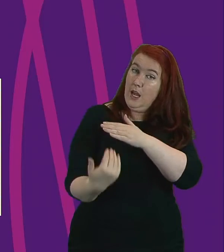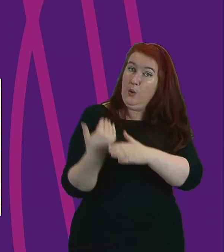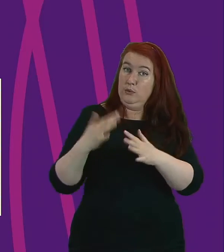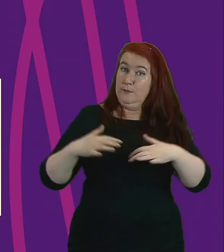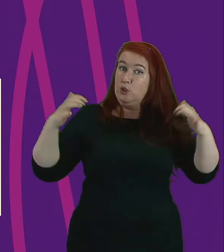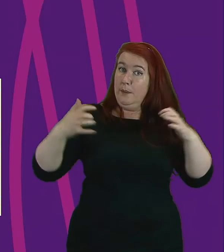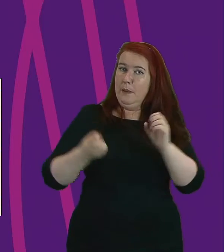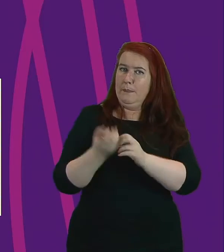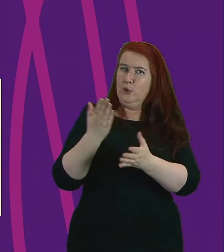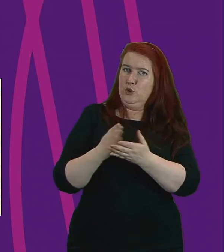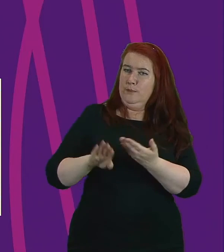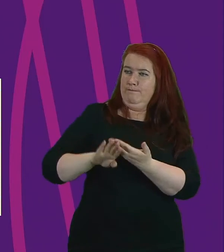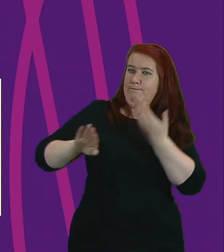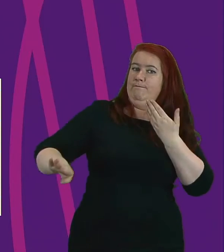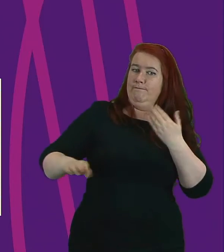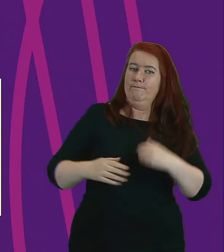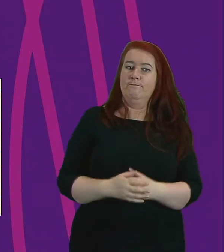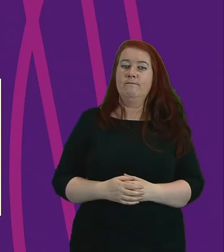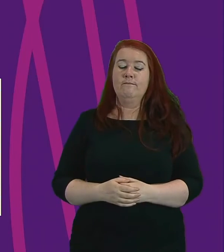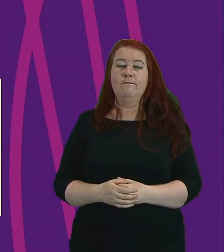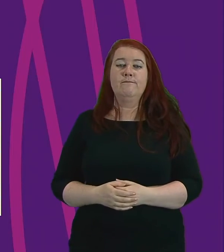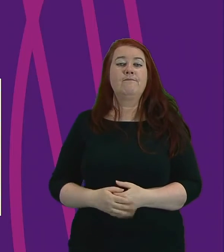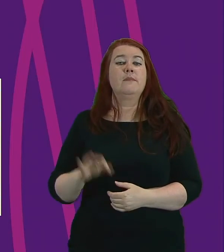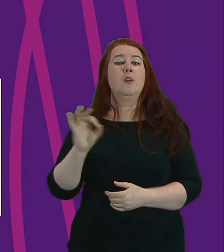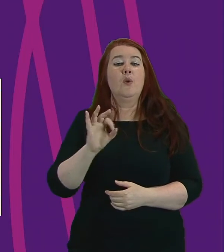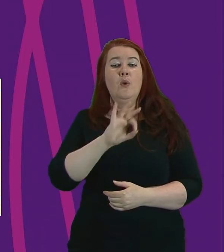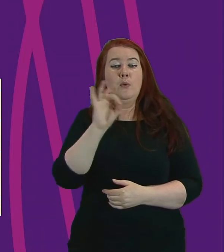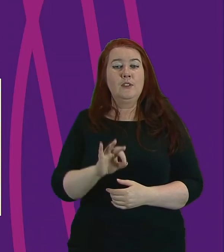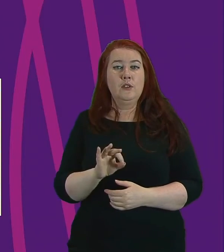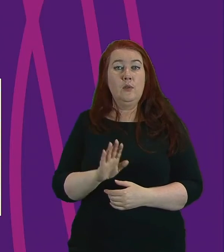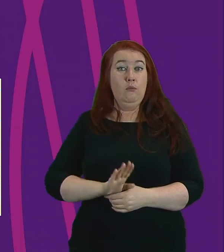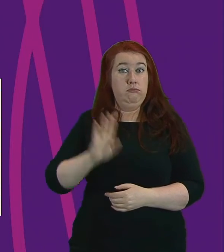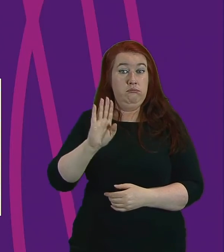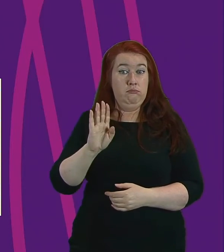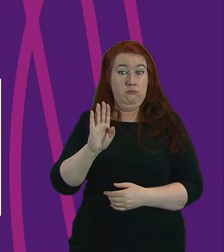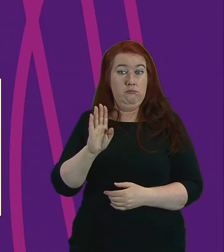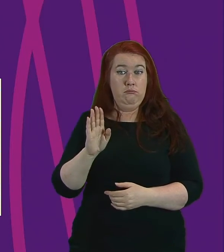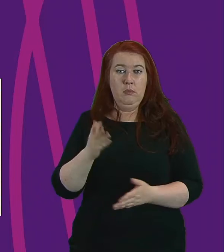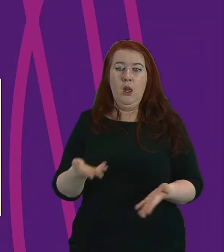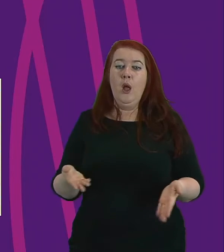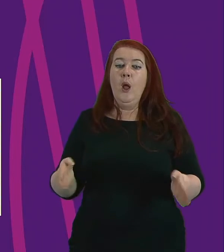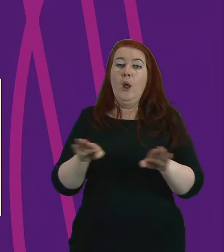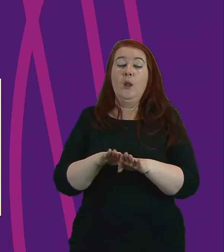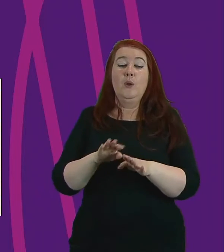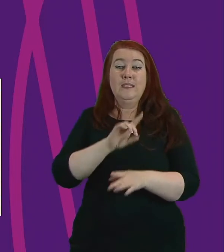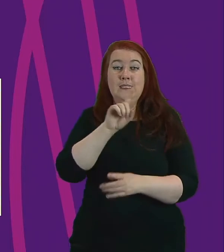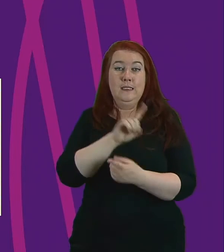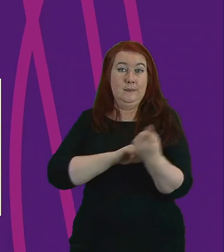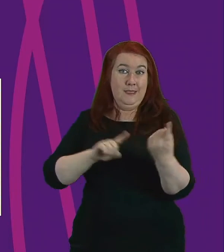chamber. And as there are no questions we put as a result of today's business, I close this meeting. Point of order.